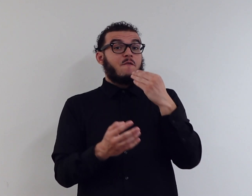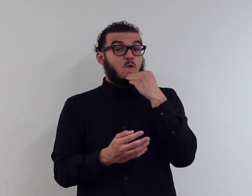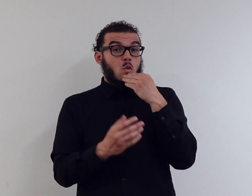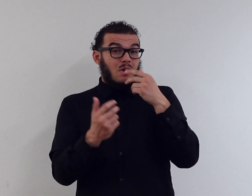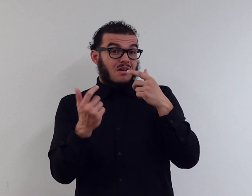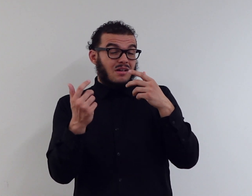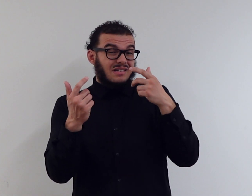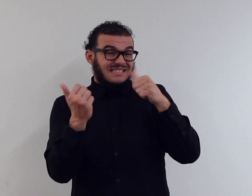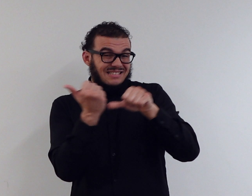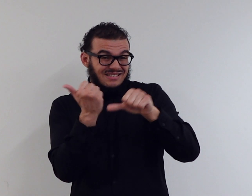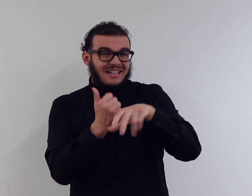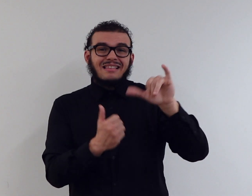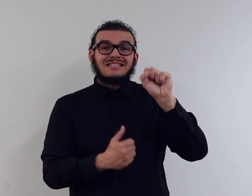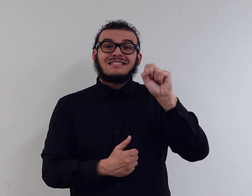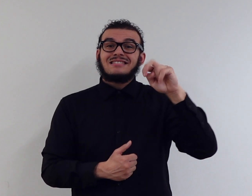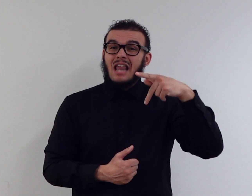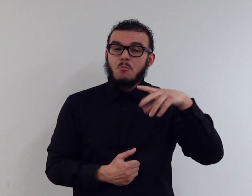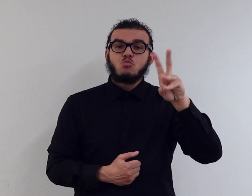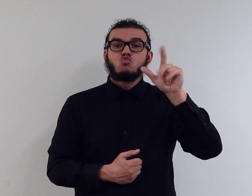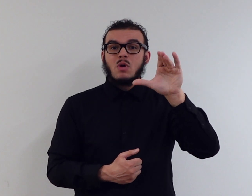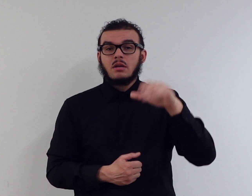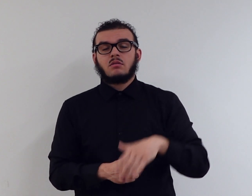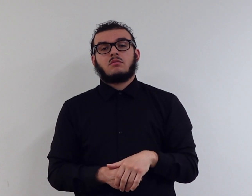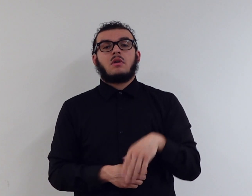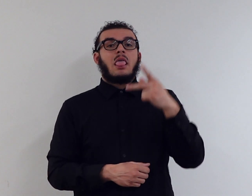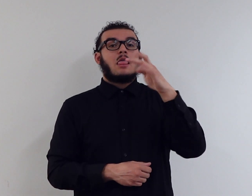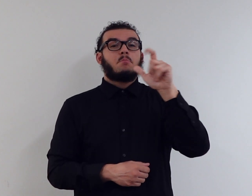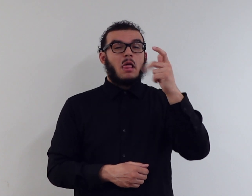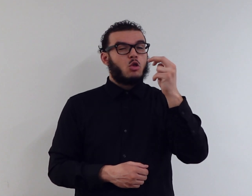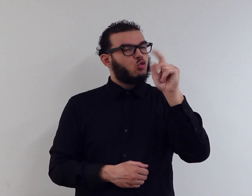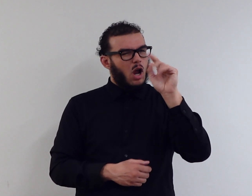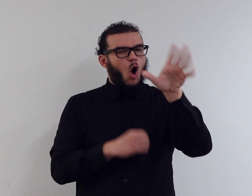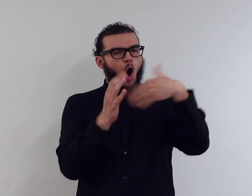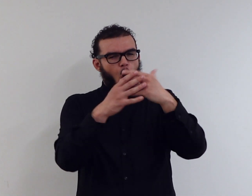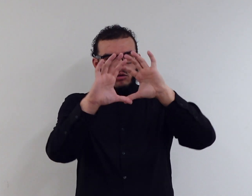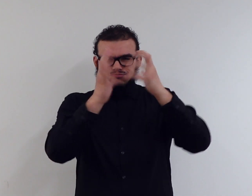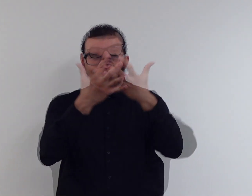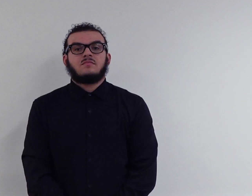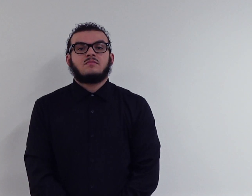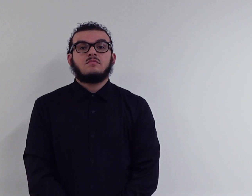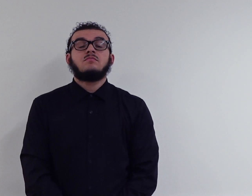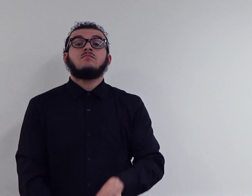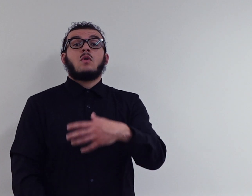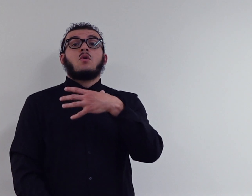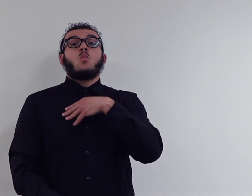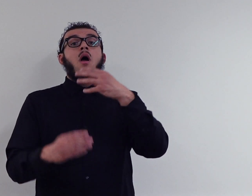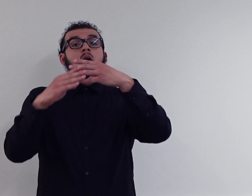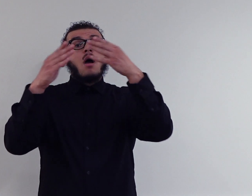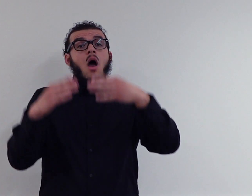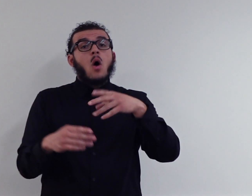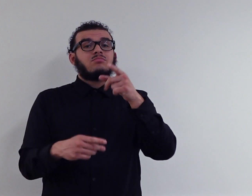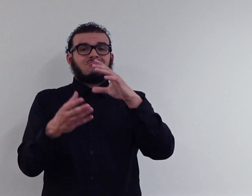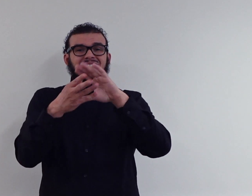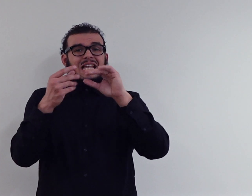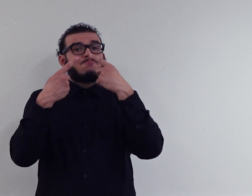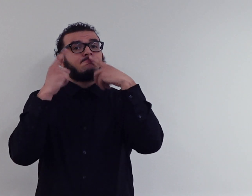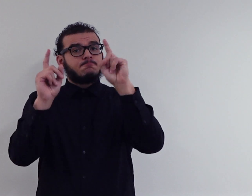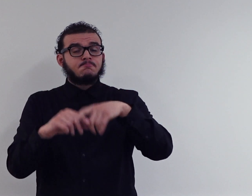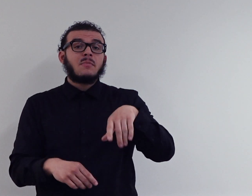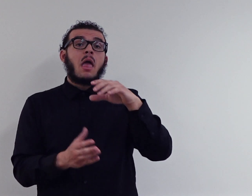and WIC and Pell Grants are excluded from this order. The White House also said that Medicaid,